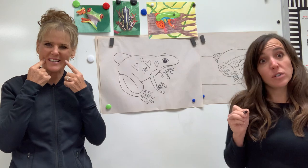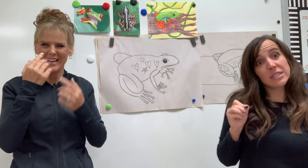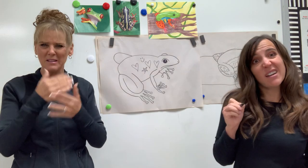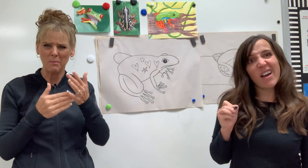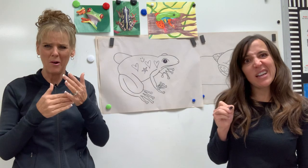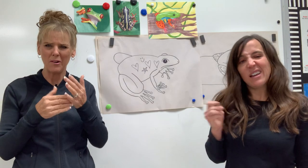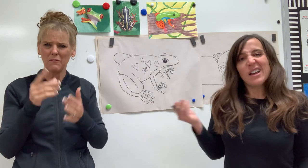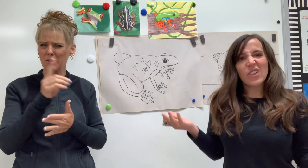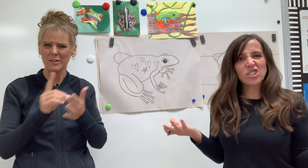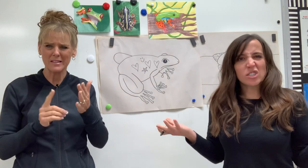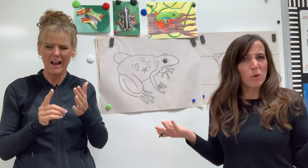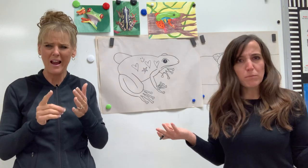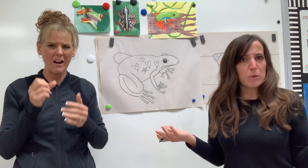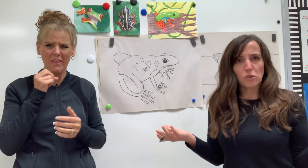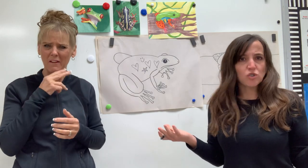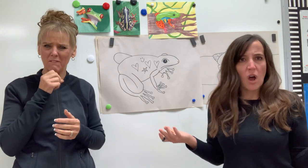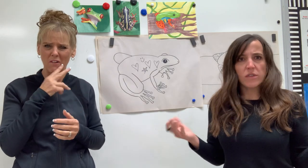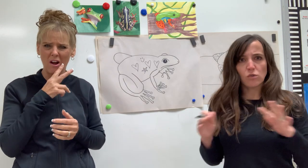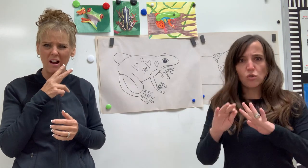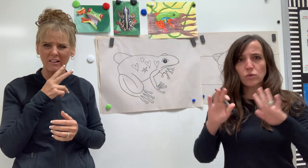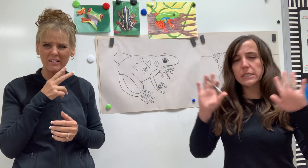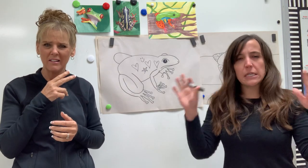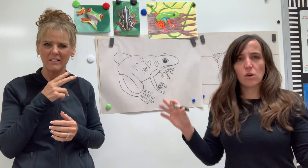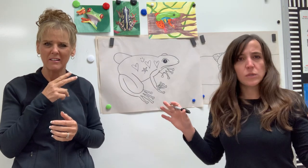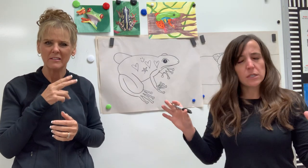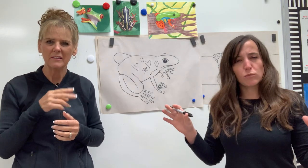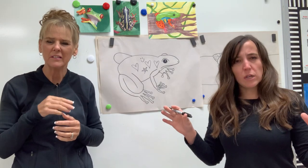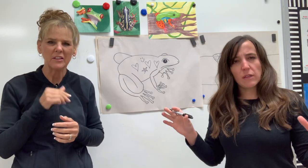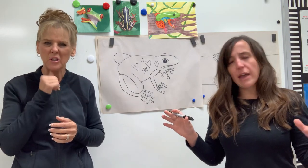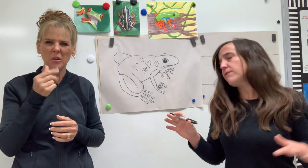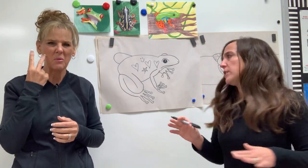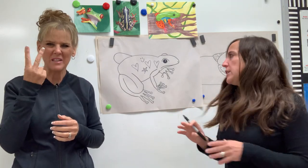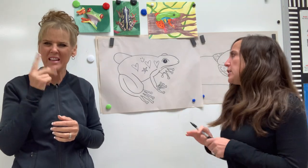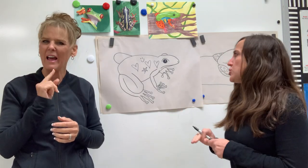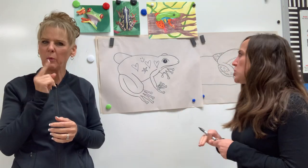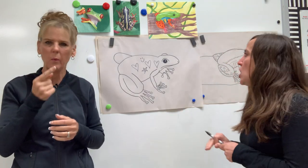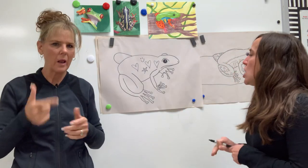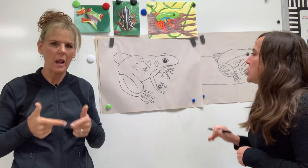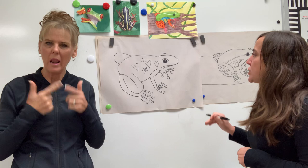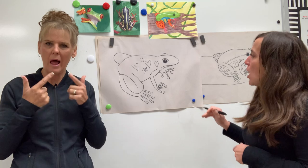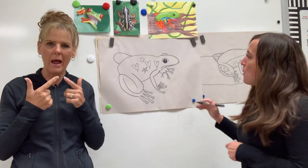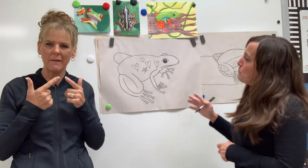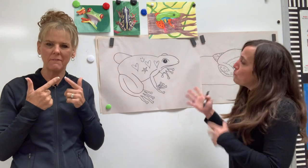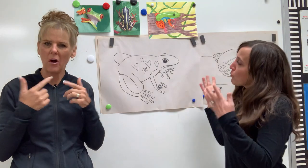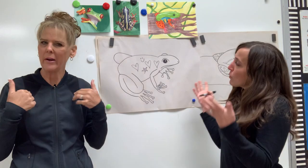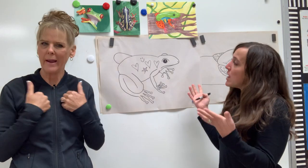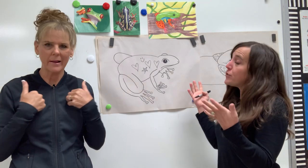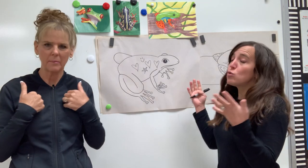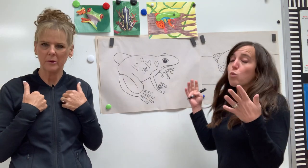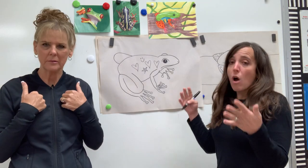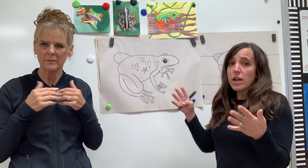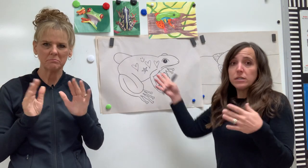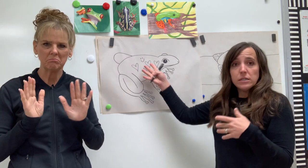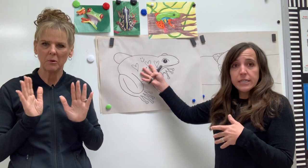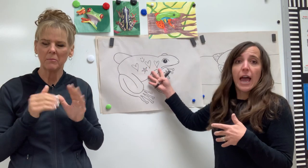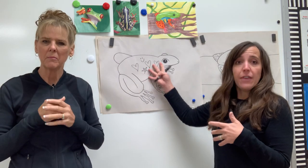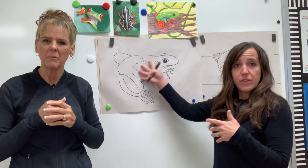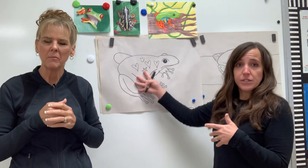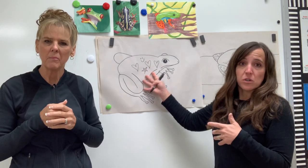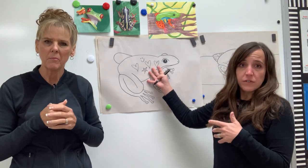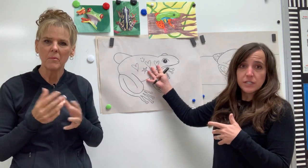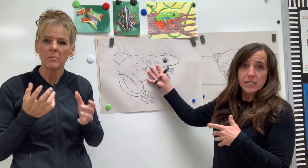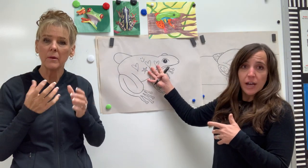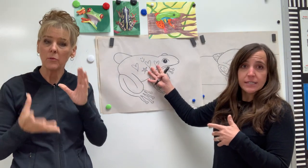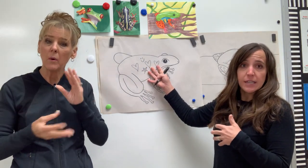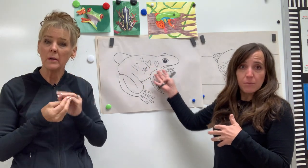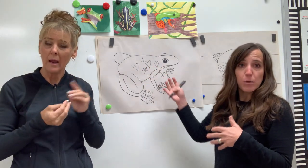part of your design. That's just what people draw, that you don't see those in real life in nature. So if you want to add